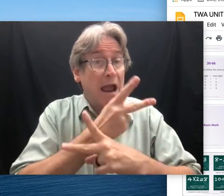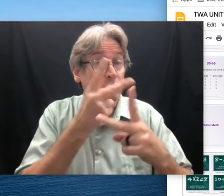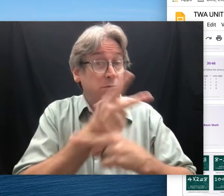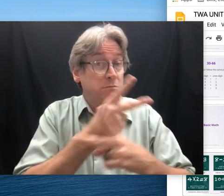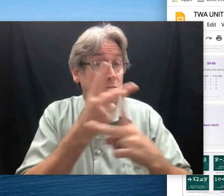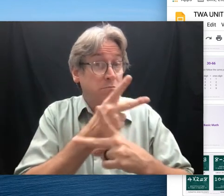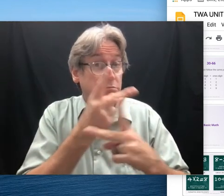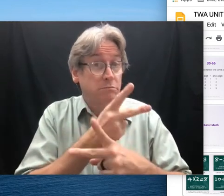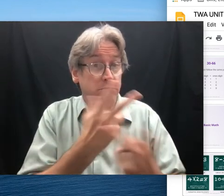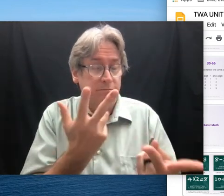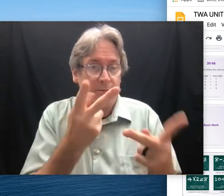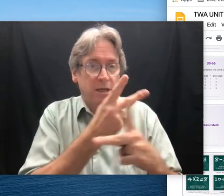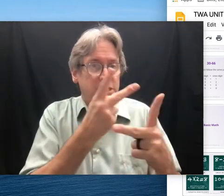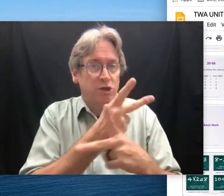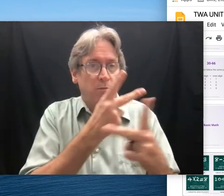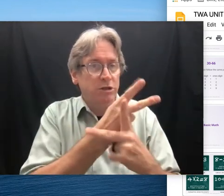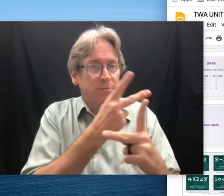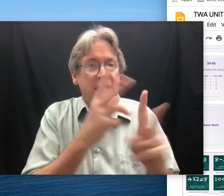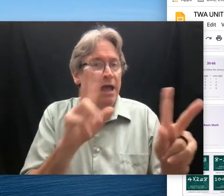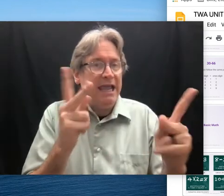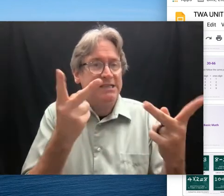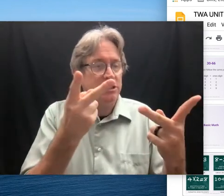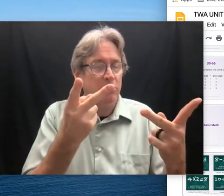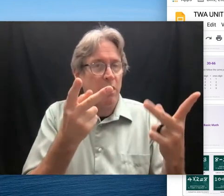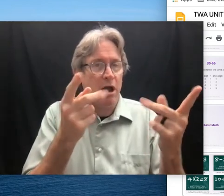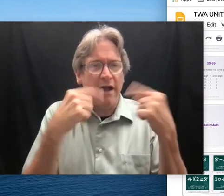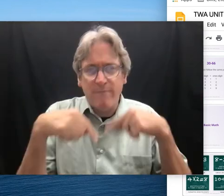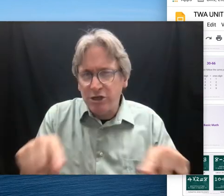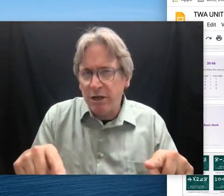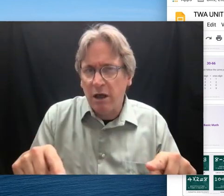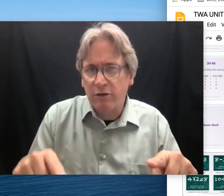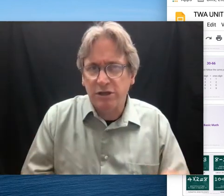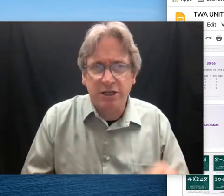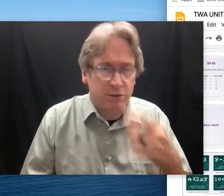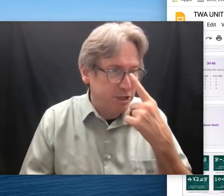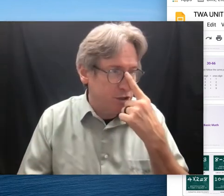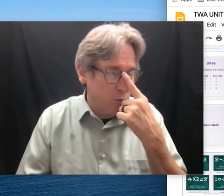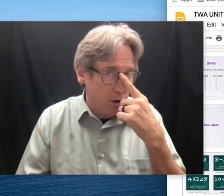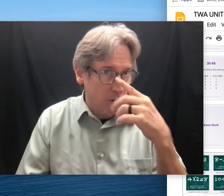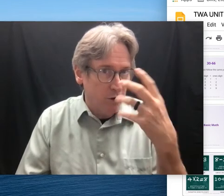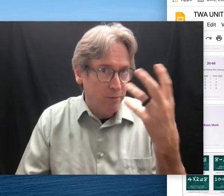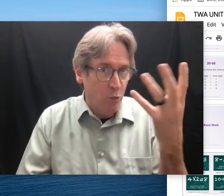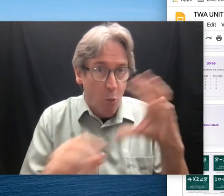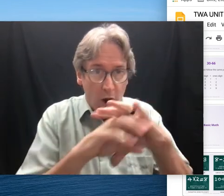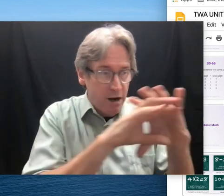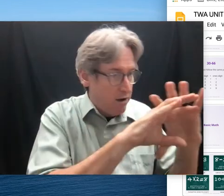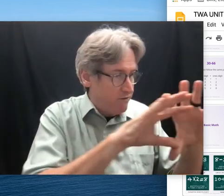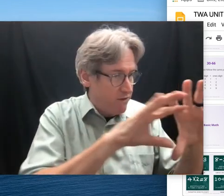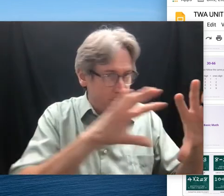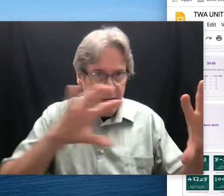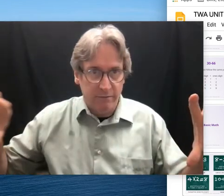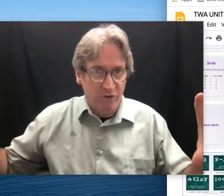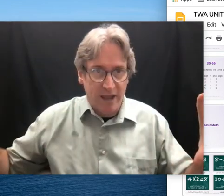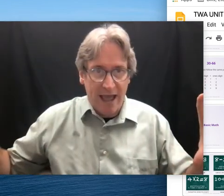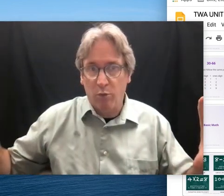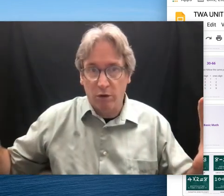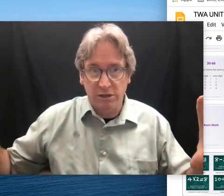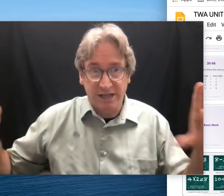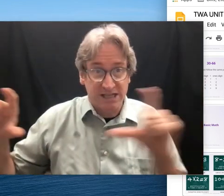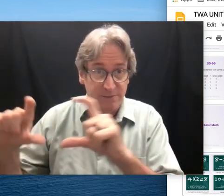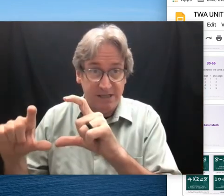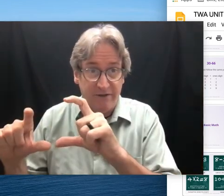Figure out. So multiply. I've mentioned in other situations where there'll be one of the many